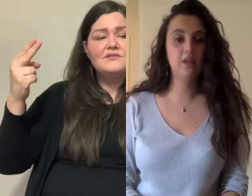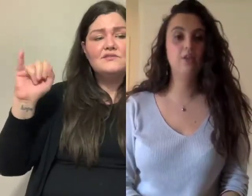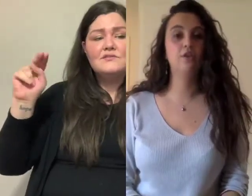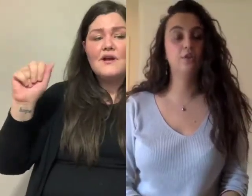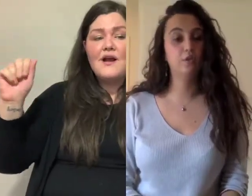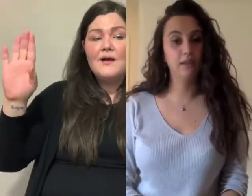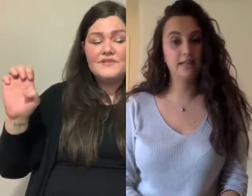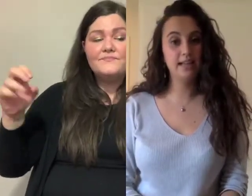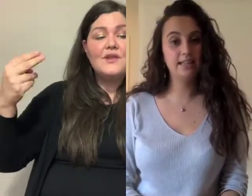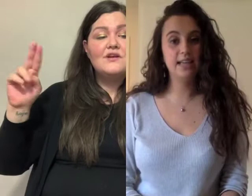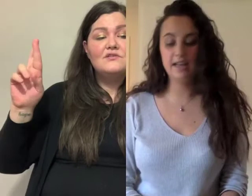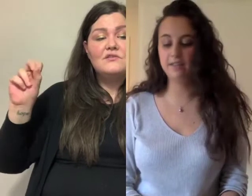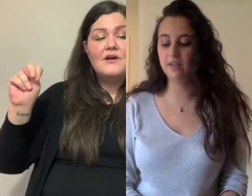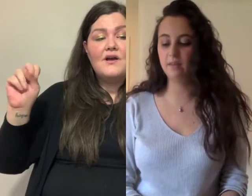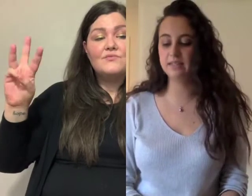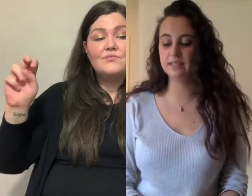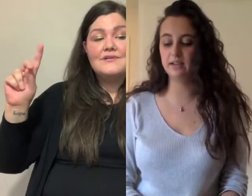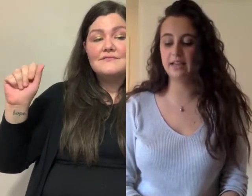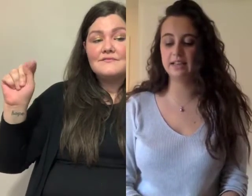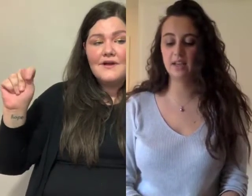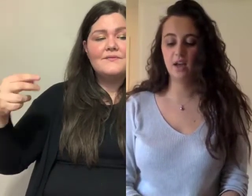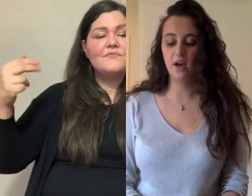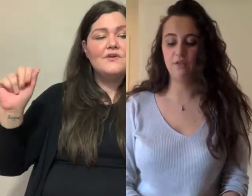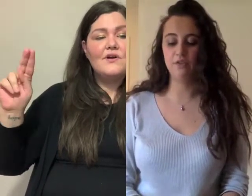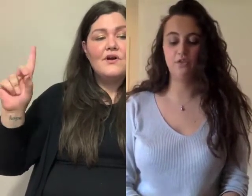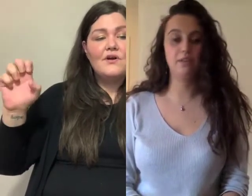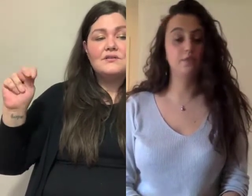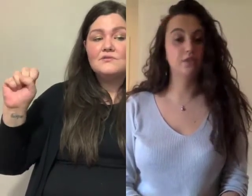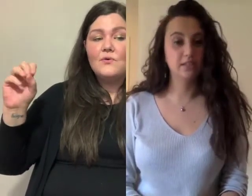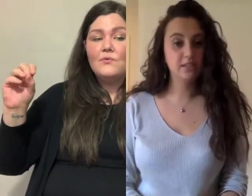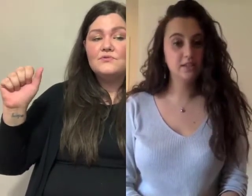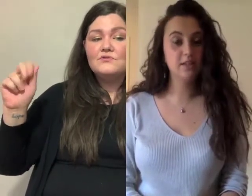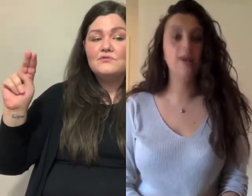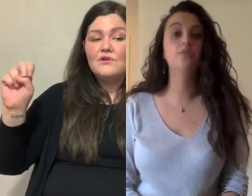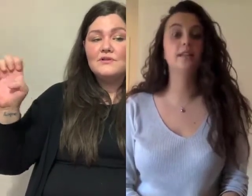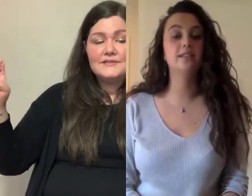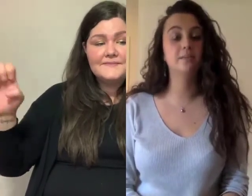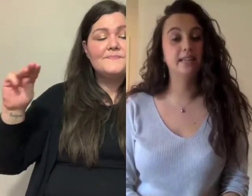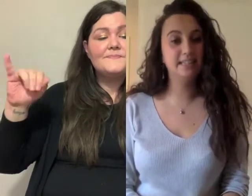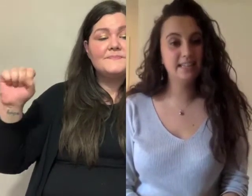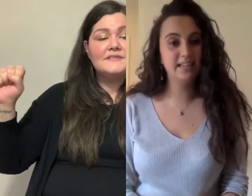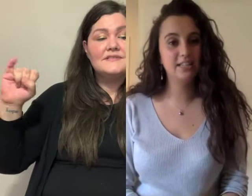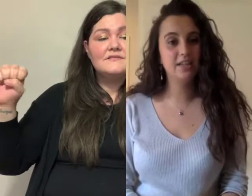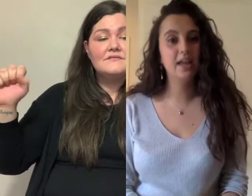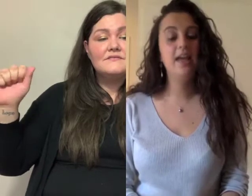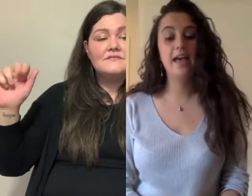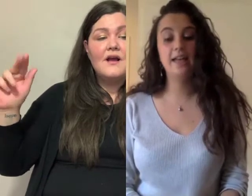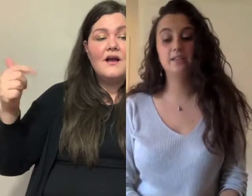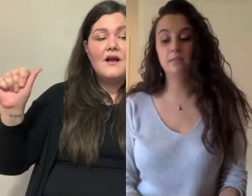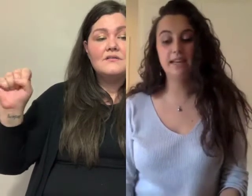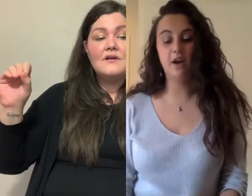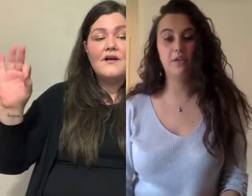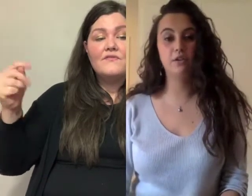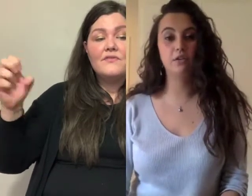Confederacy, the Huron-Wendat, and the Mississaugas of the New Credit First Nation, as well as the Métis Nation,